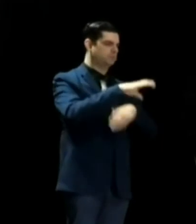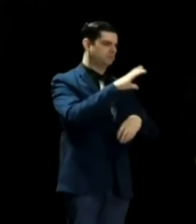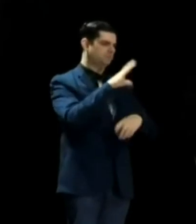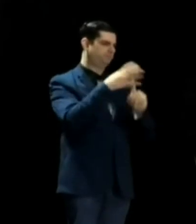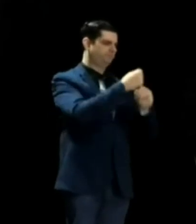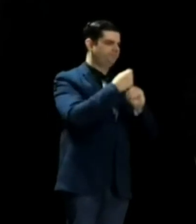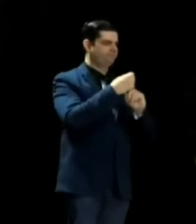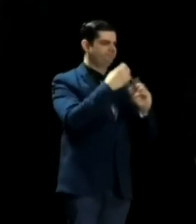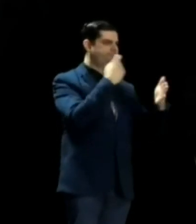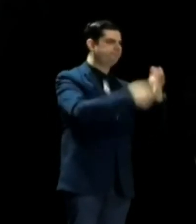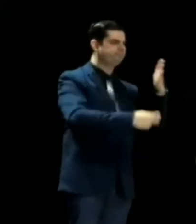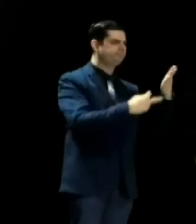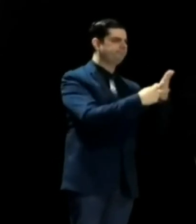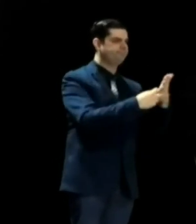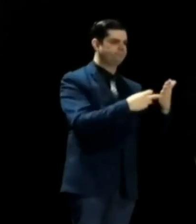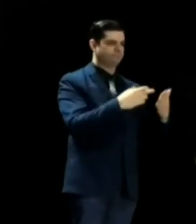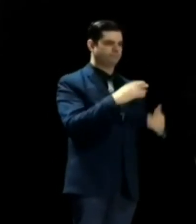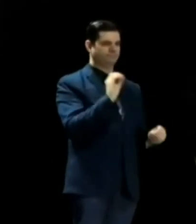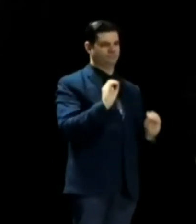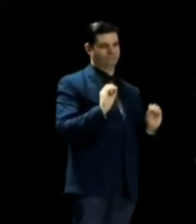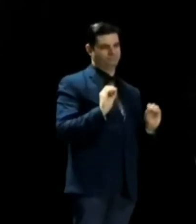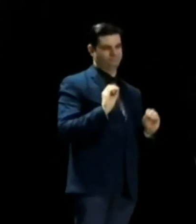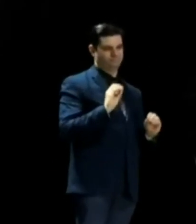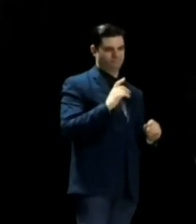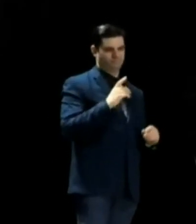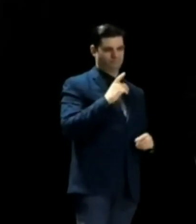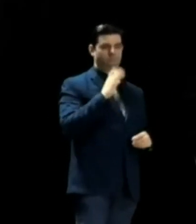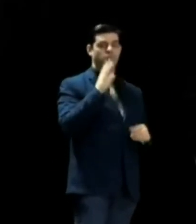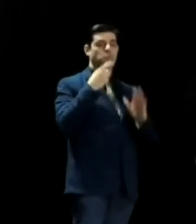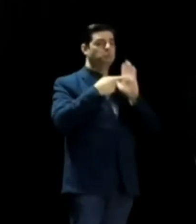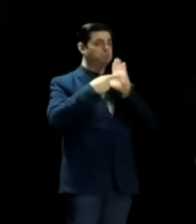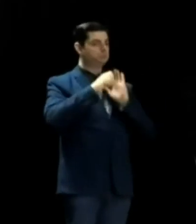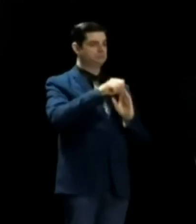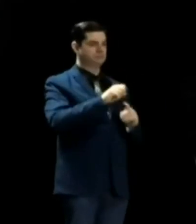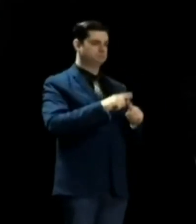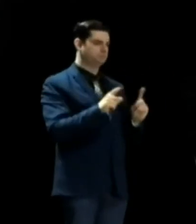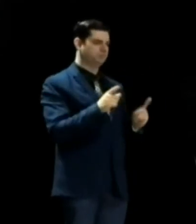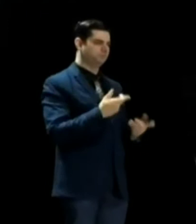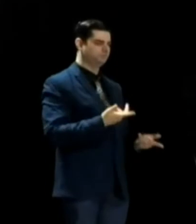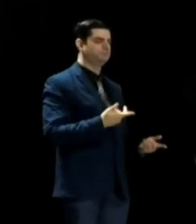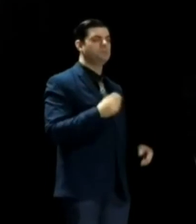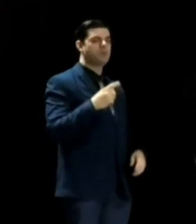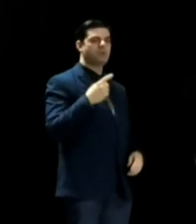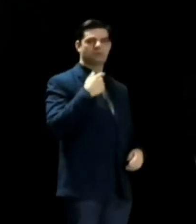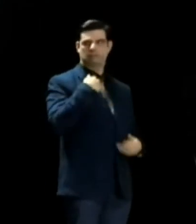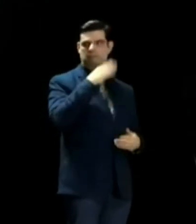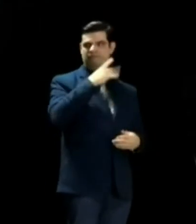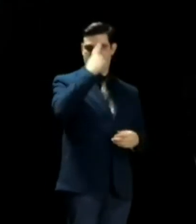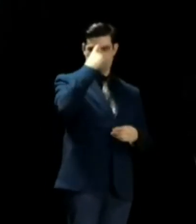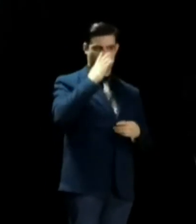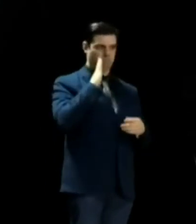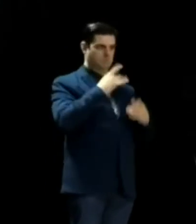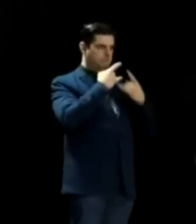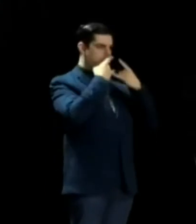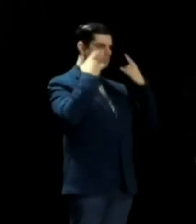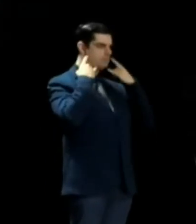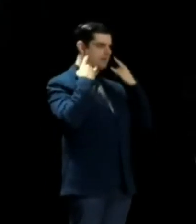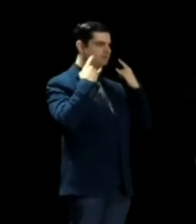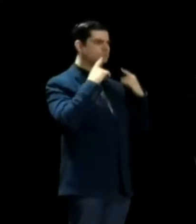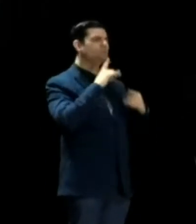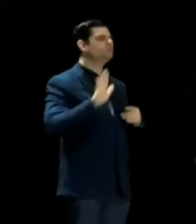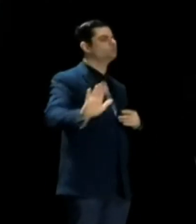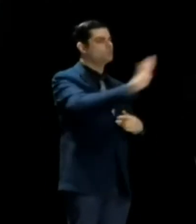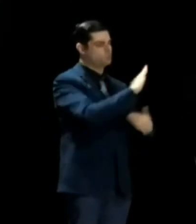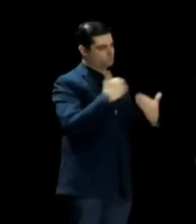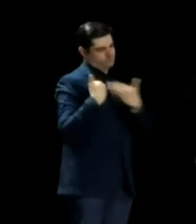never thought you would have to enforce in daily life. So the reality is we need the public to step up and do what's